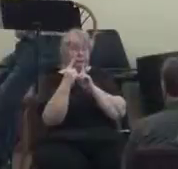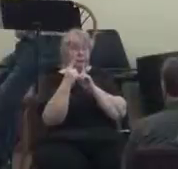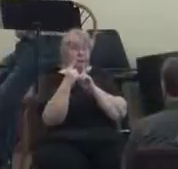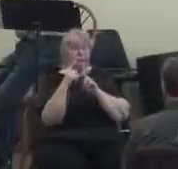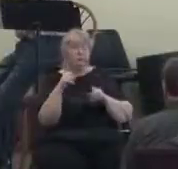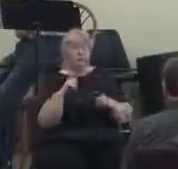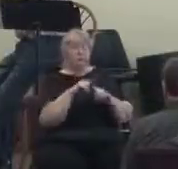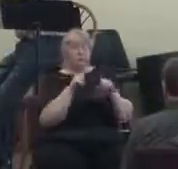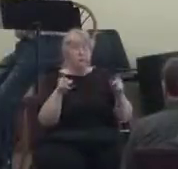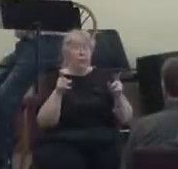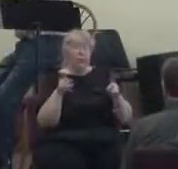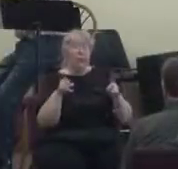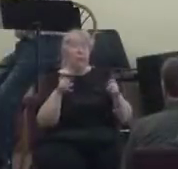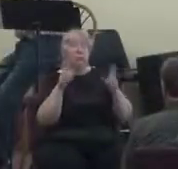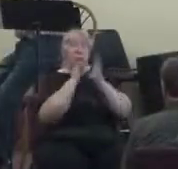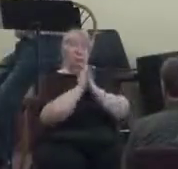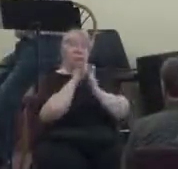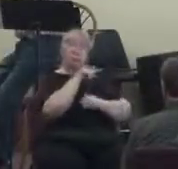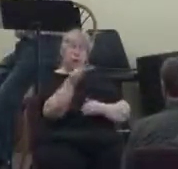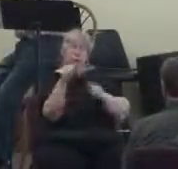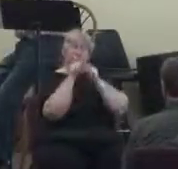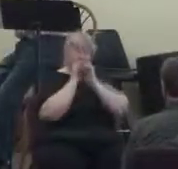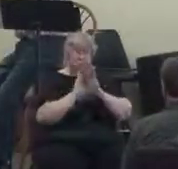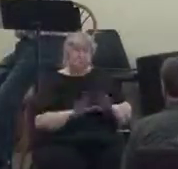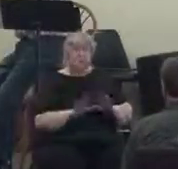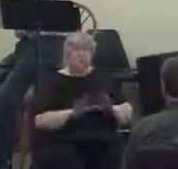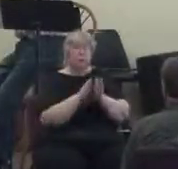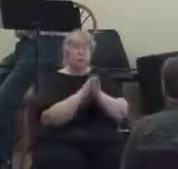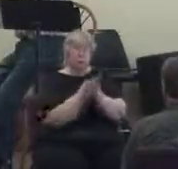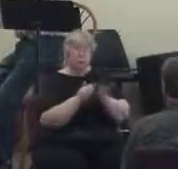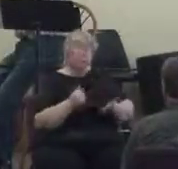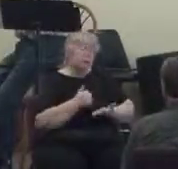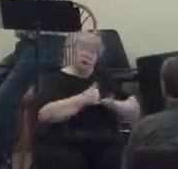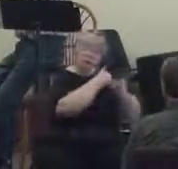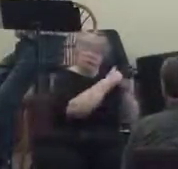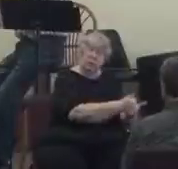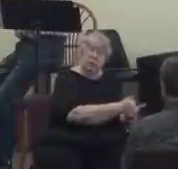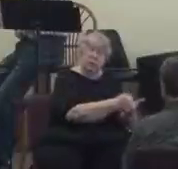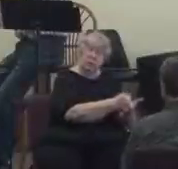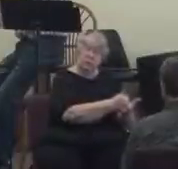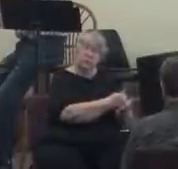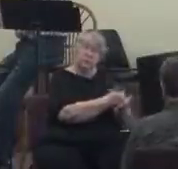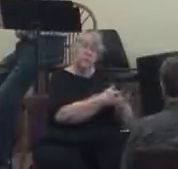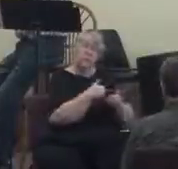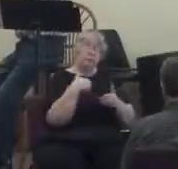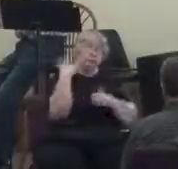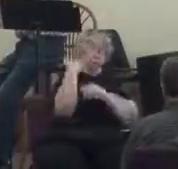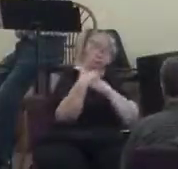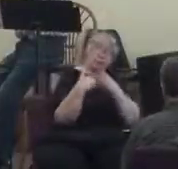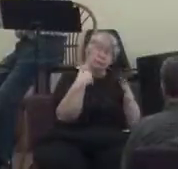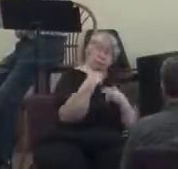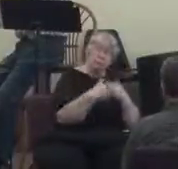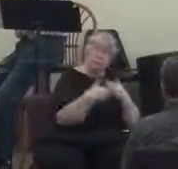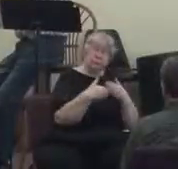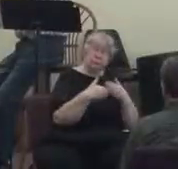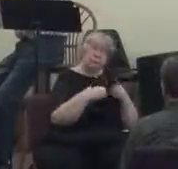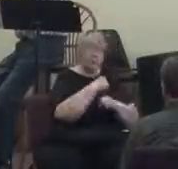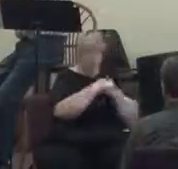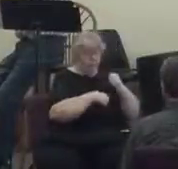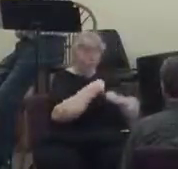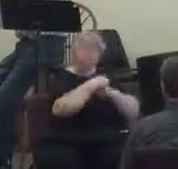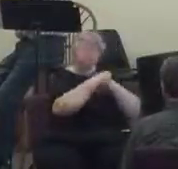but to just bless them with a resource that will go on for months and months and years as they multiply this